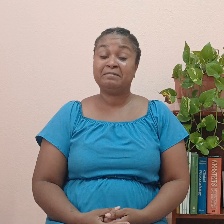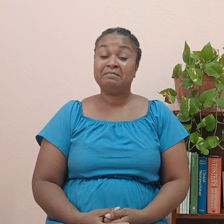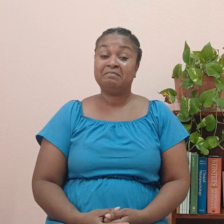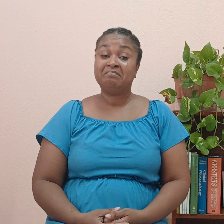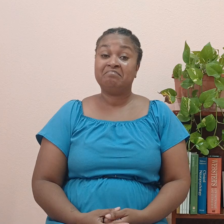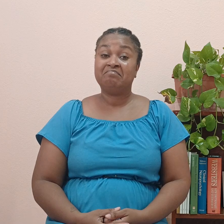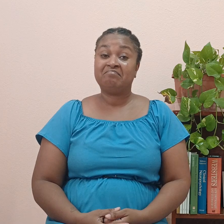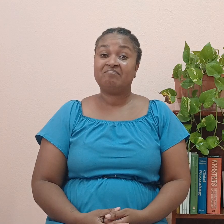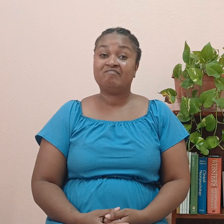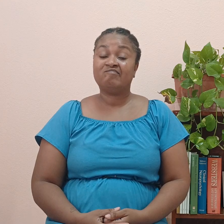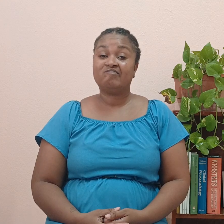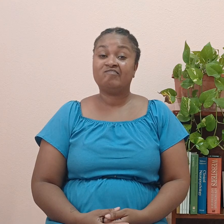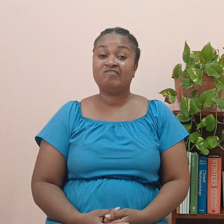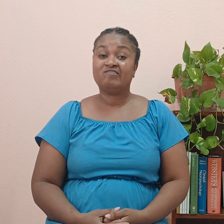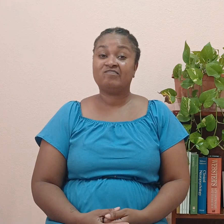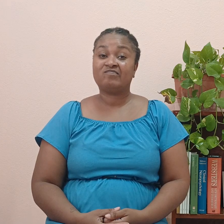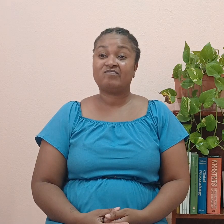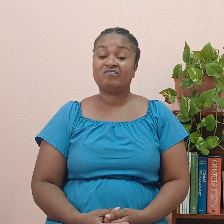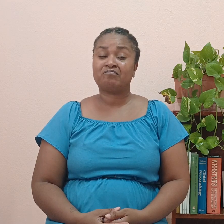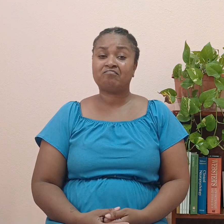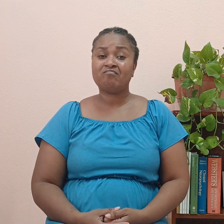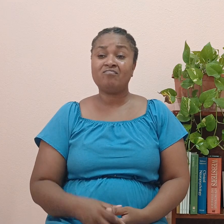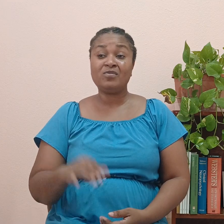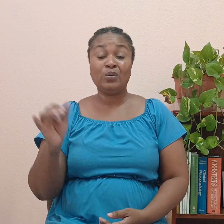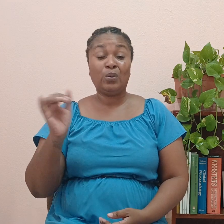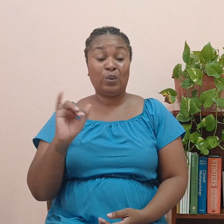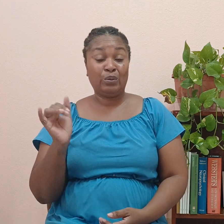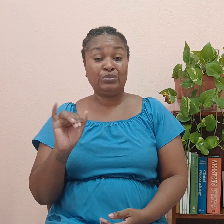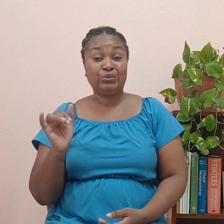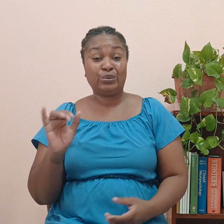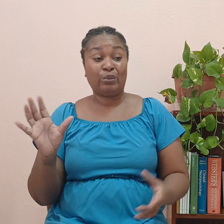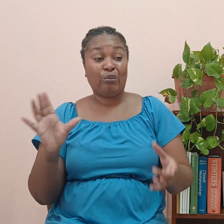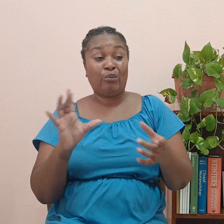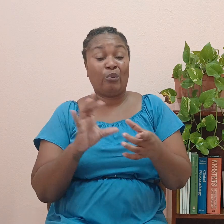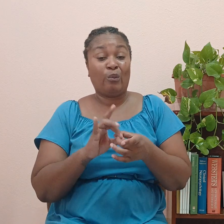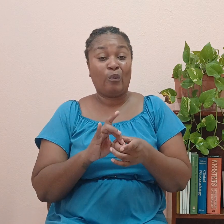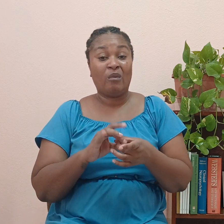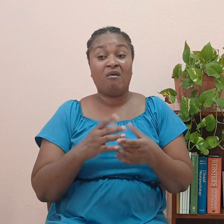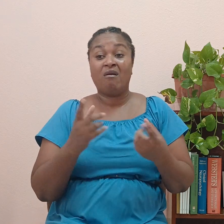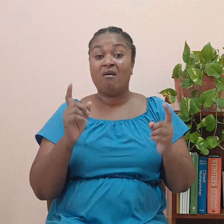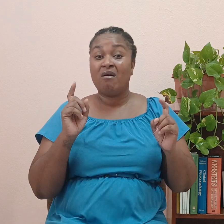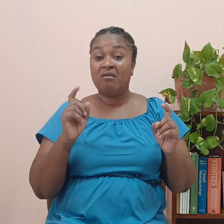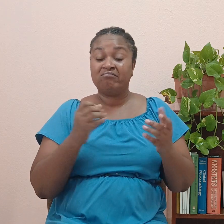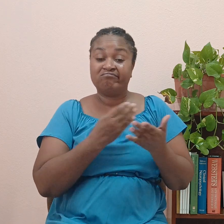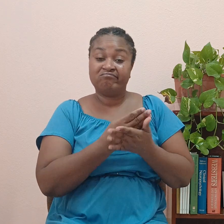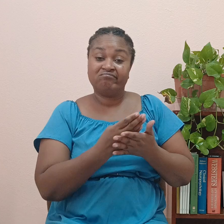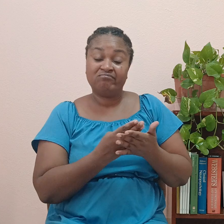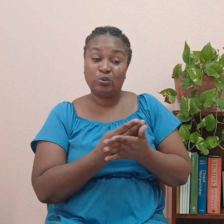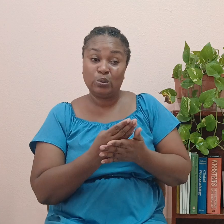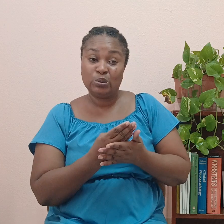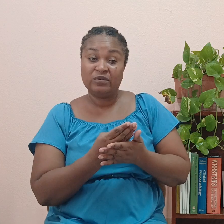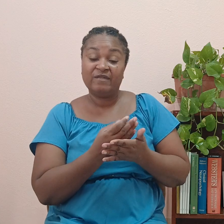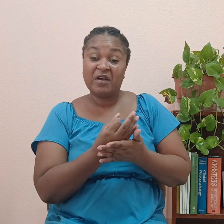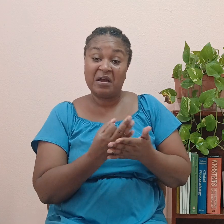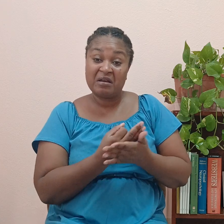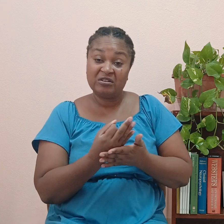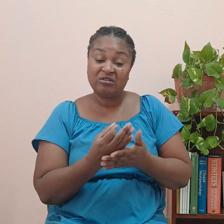Related to that is occupational wellness, spoken about in the Bible in Ephesians